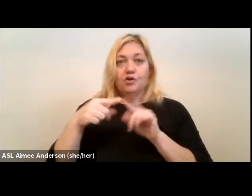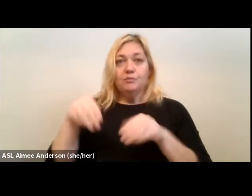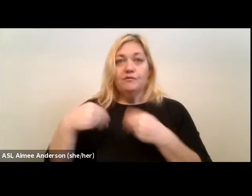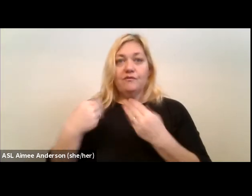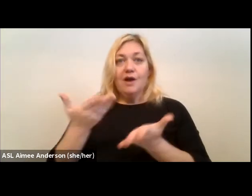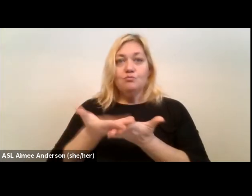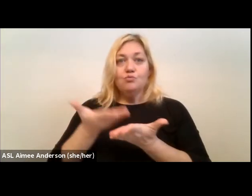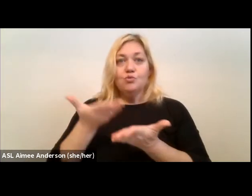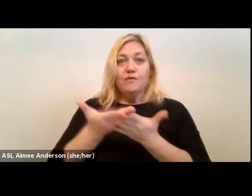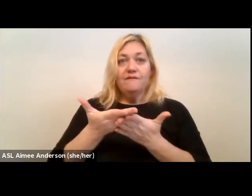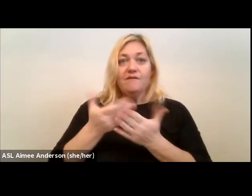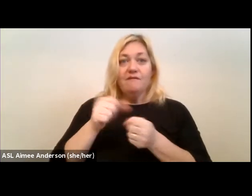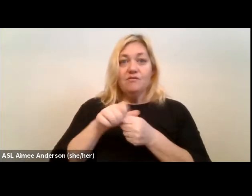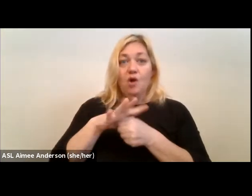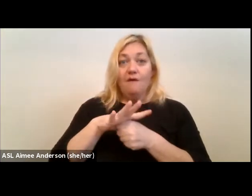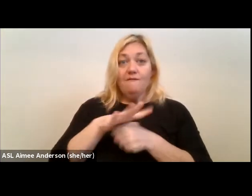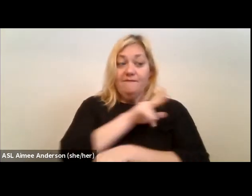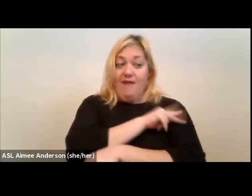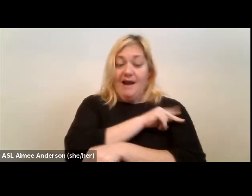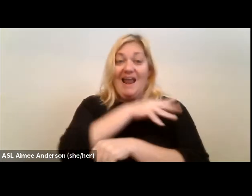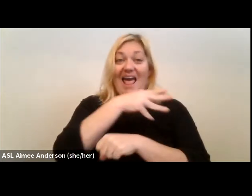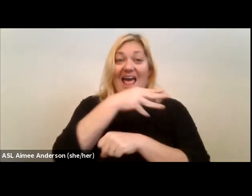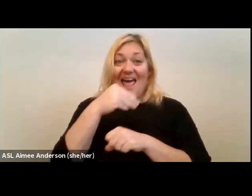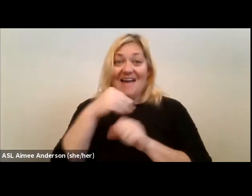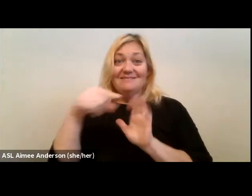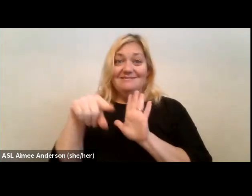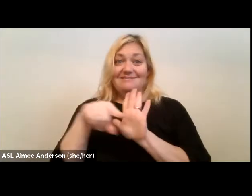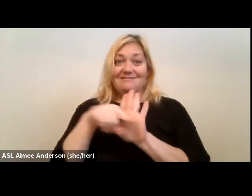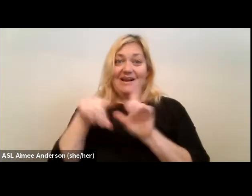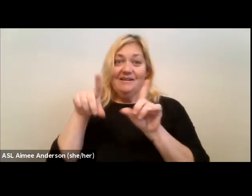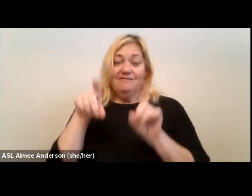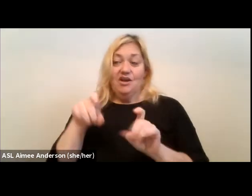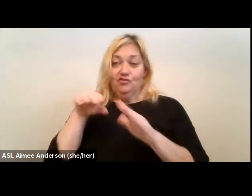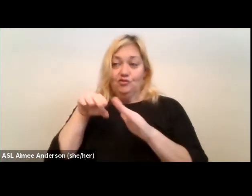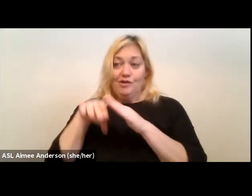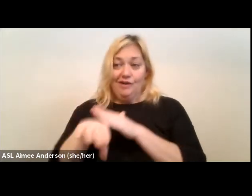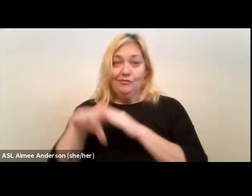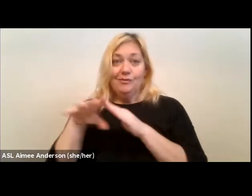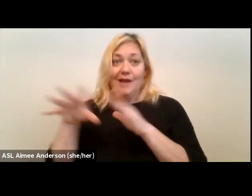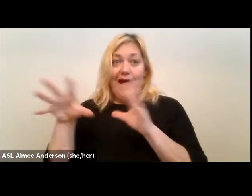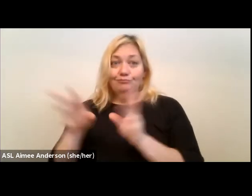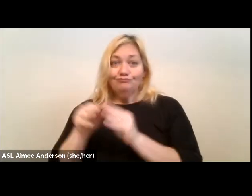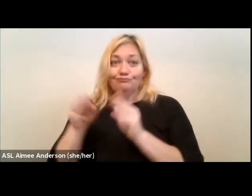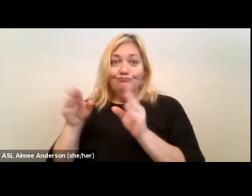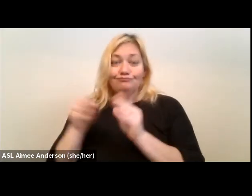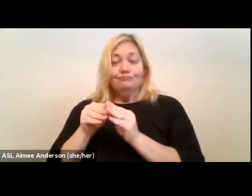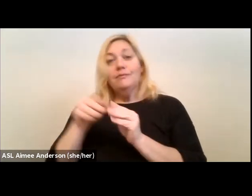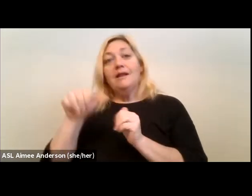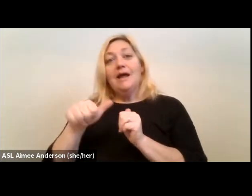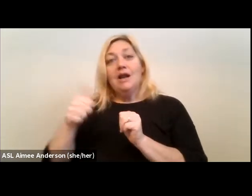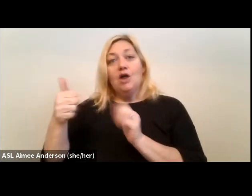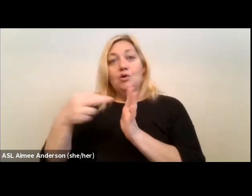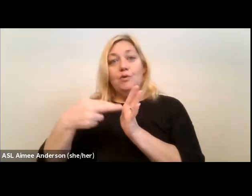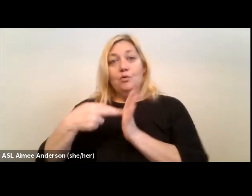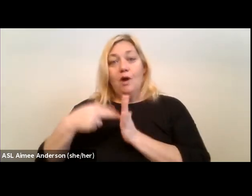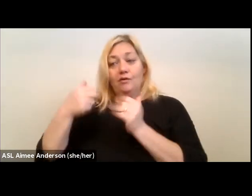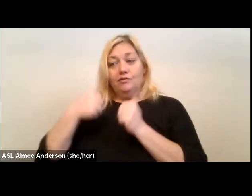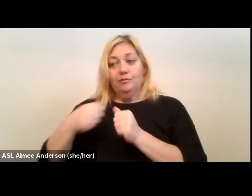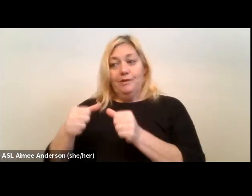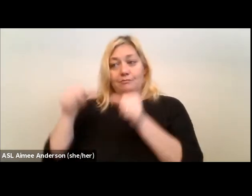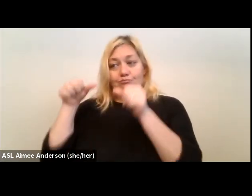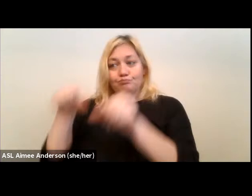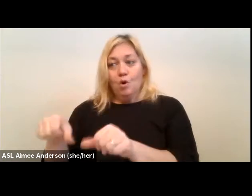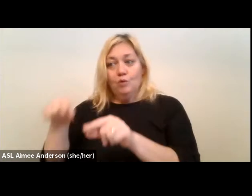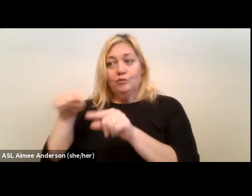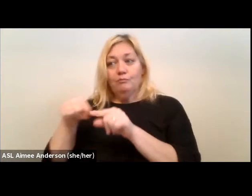COVID vaccination and negative test upon entrance to the convention. Additional requirements may be imposed by the venue and other governing state or local authorities